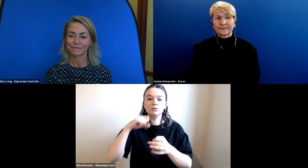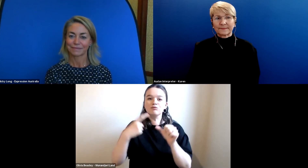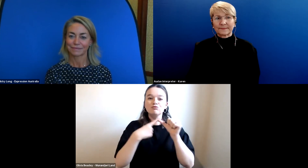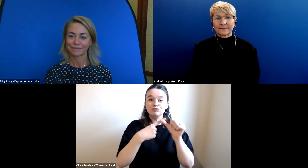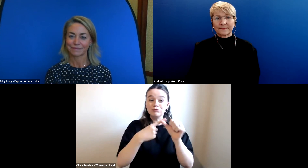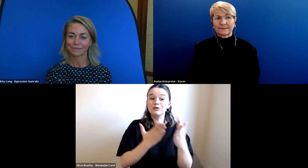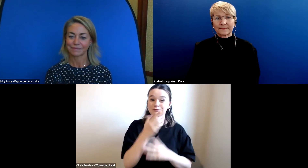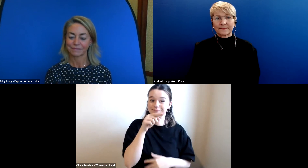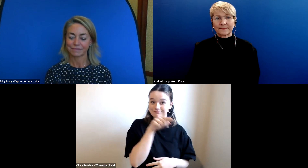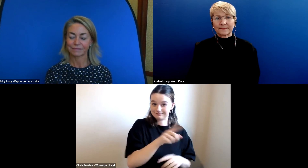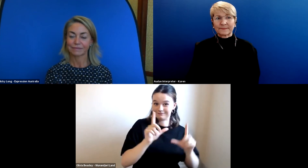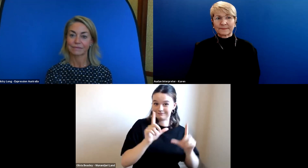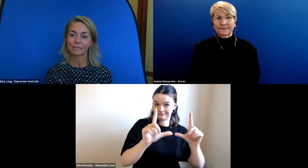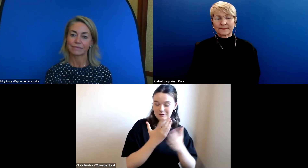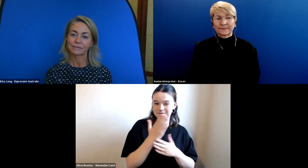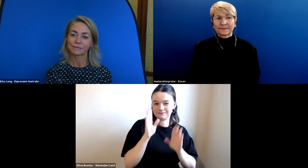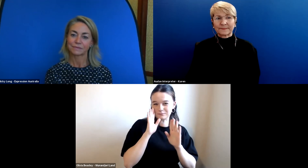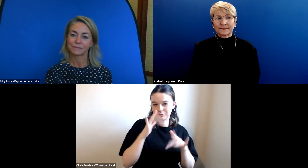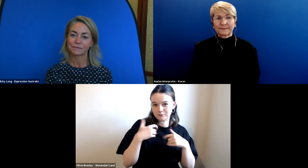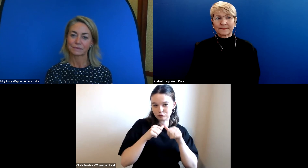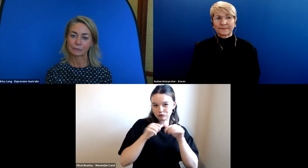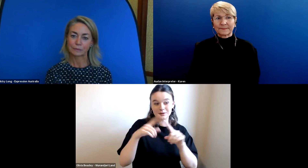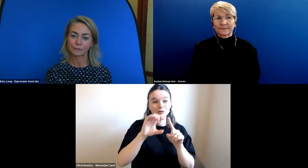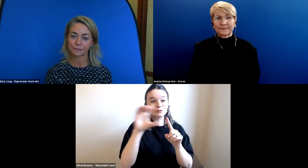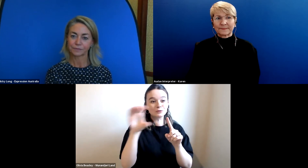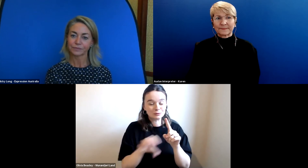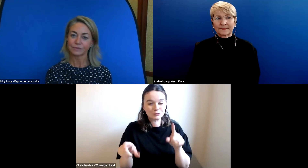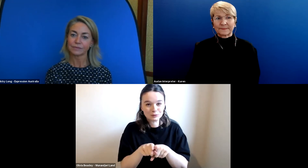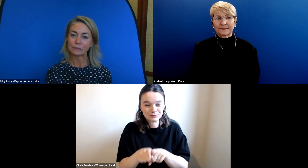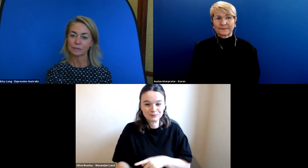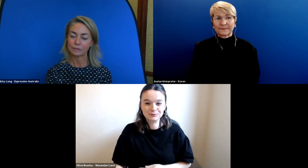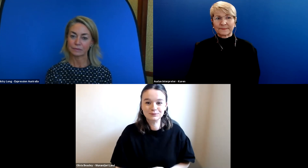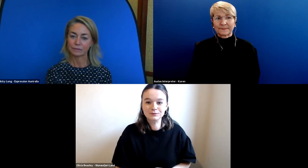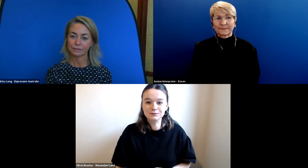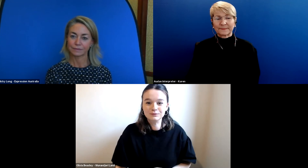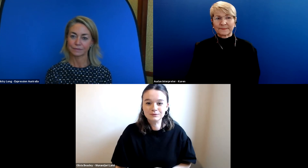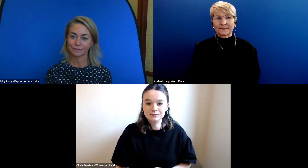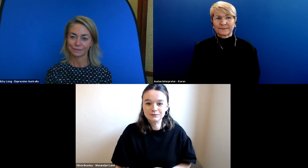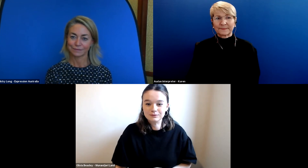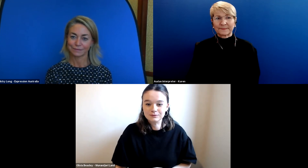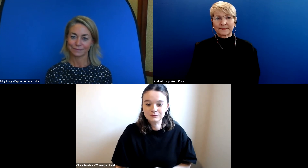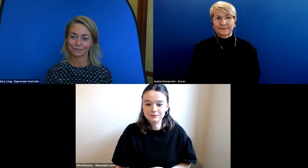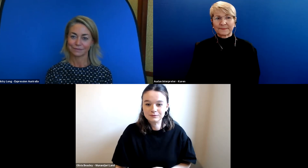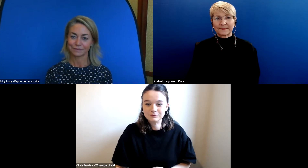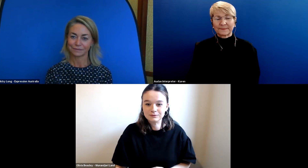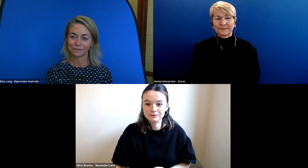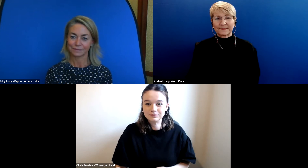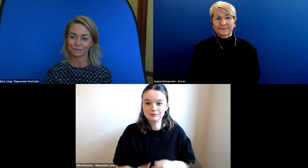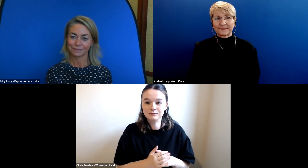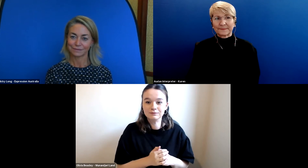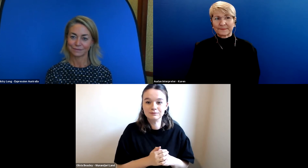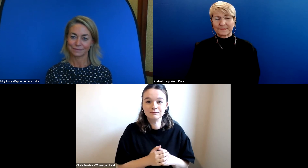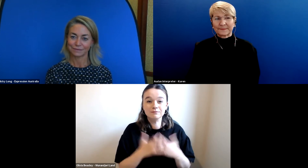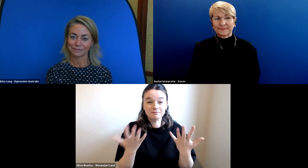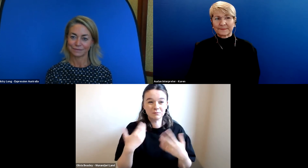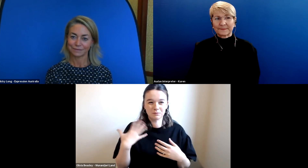that with this in mind, and as this continues to be provided, that people can continue to ask questions to us as well and give us their feedback. You